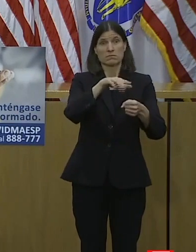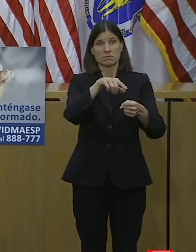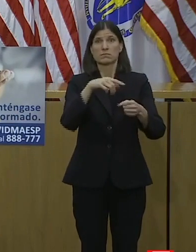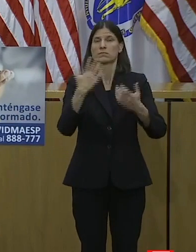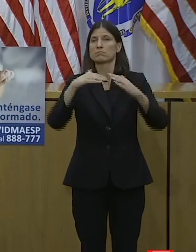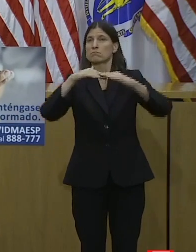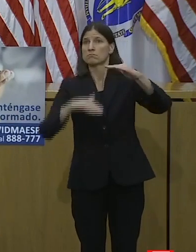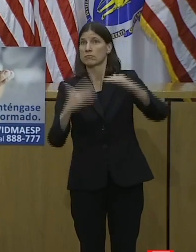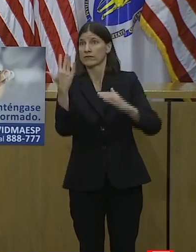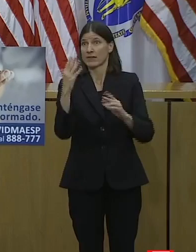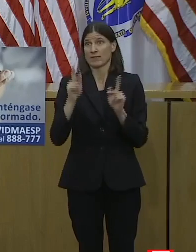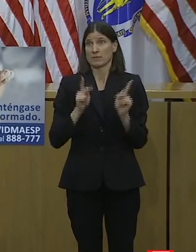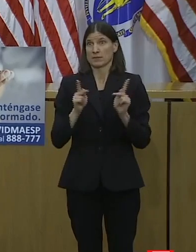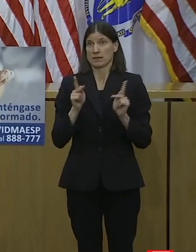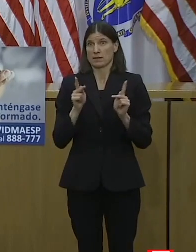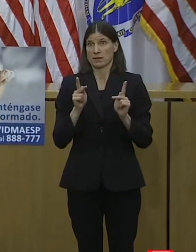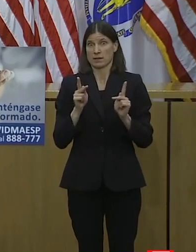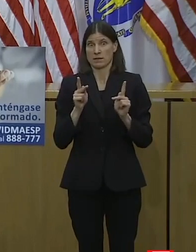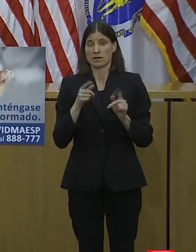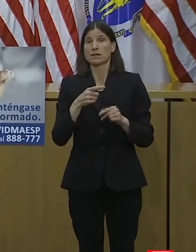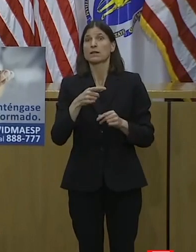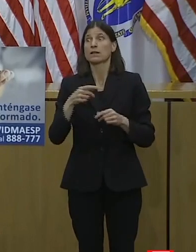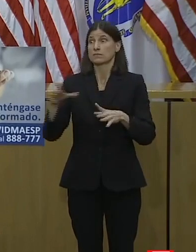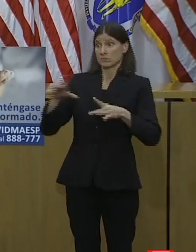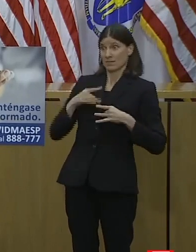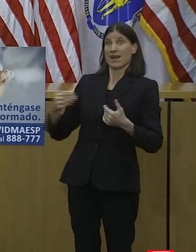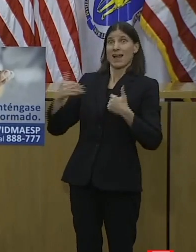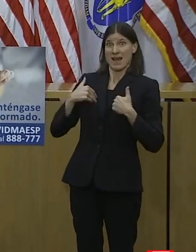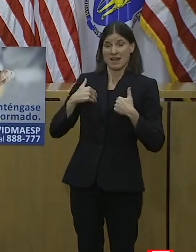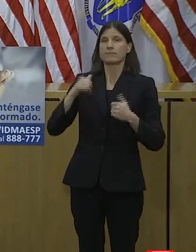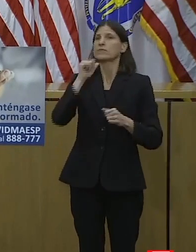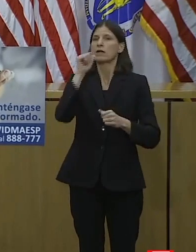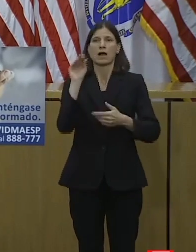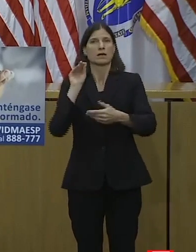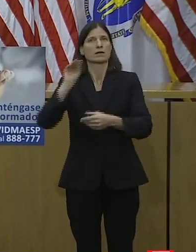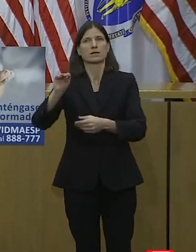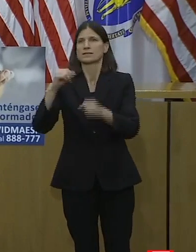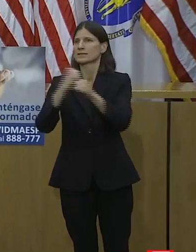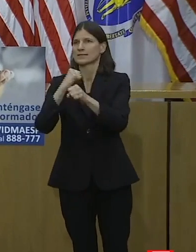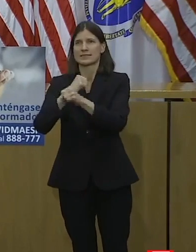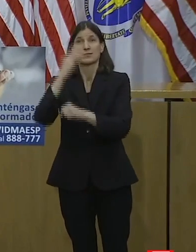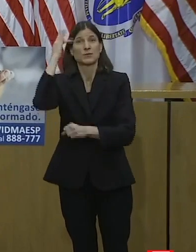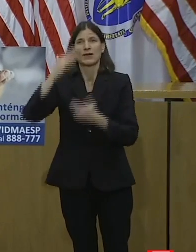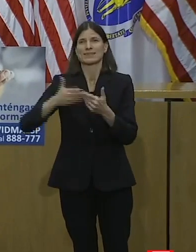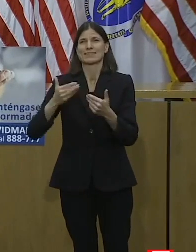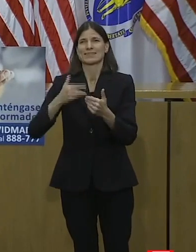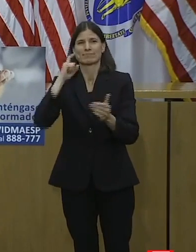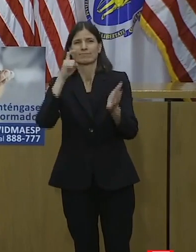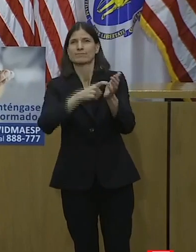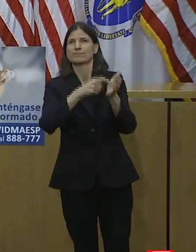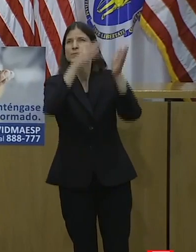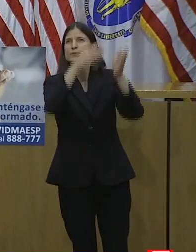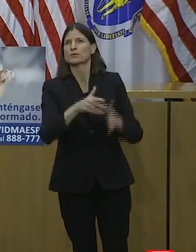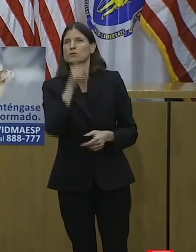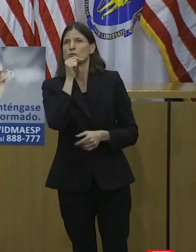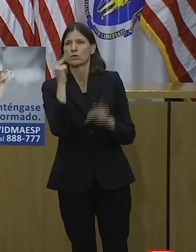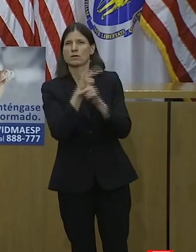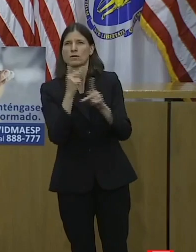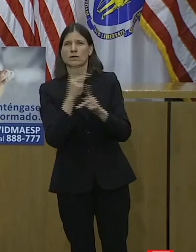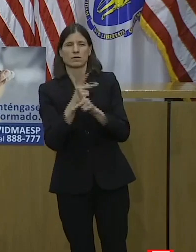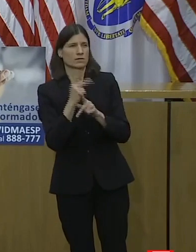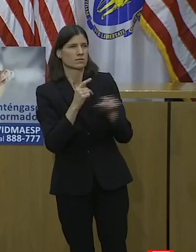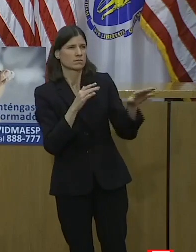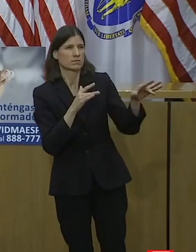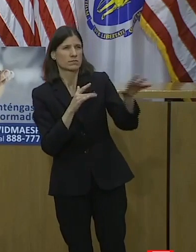and towns working to slow the spread, and help the state appropriately deploy resources. In